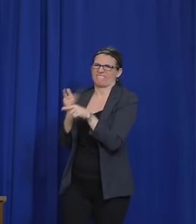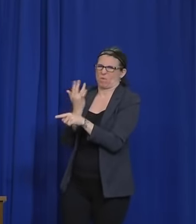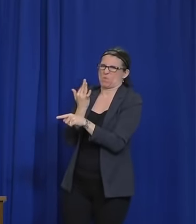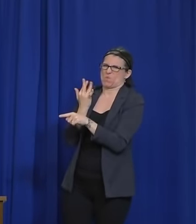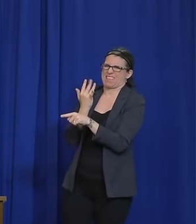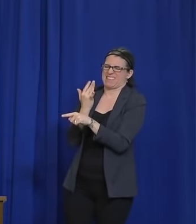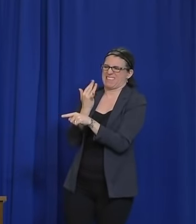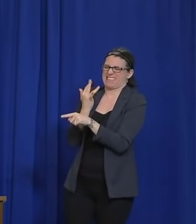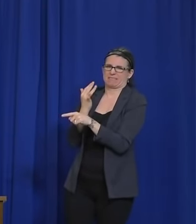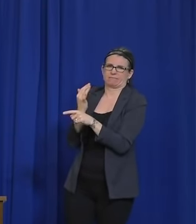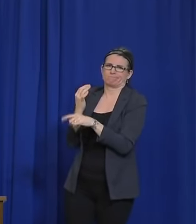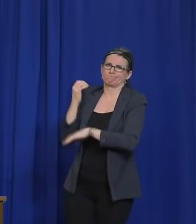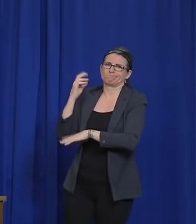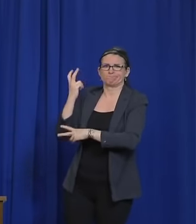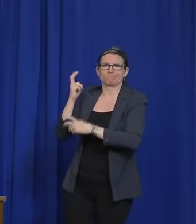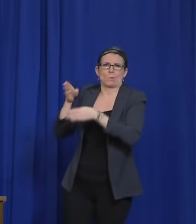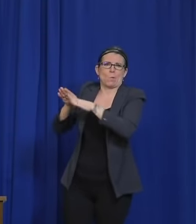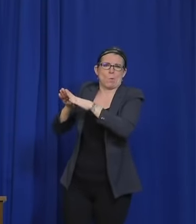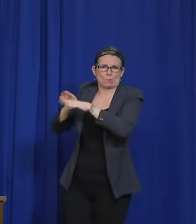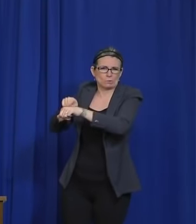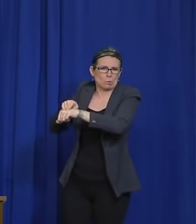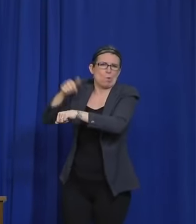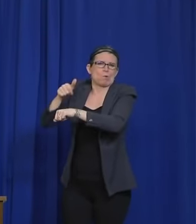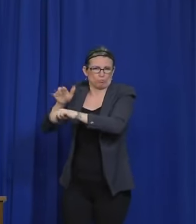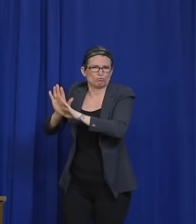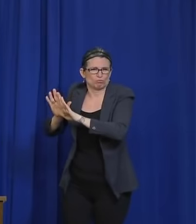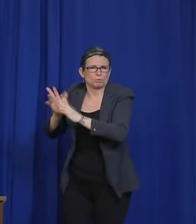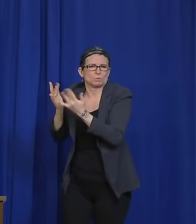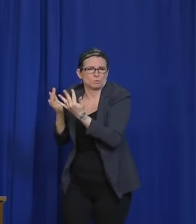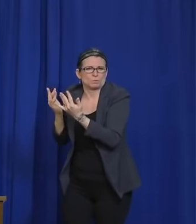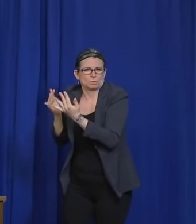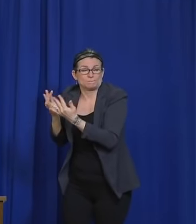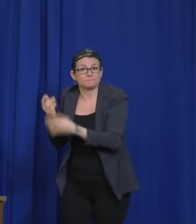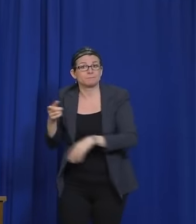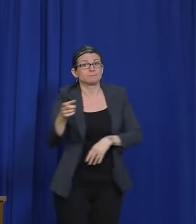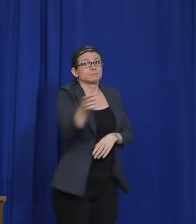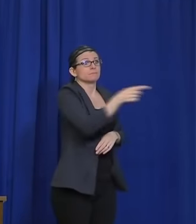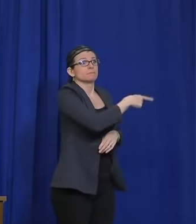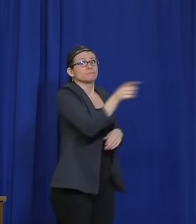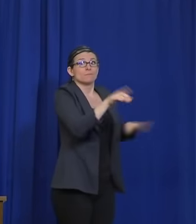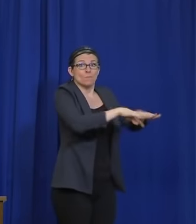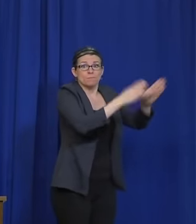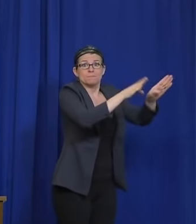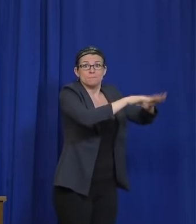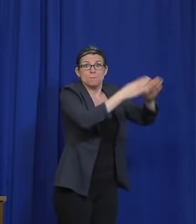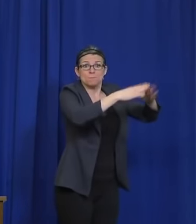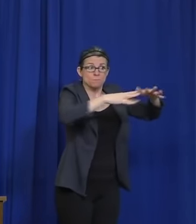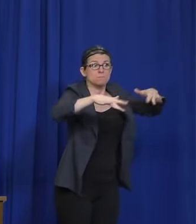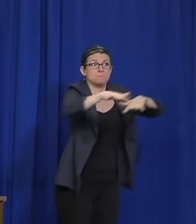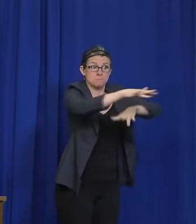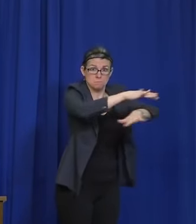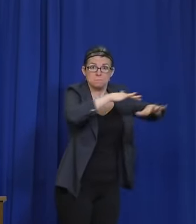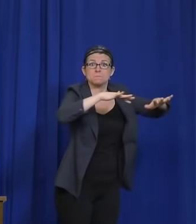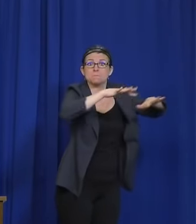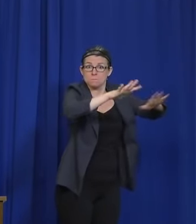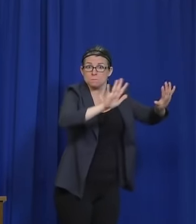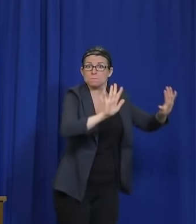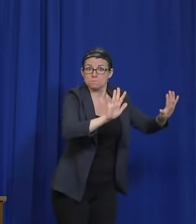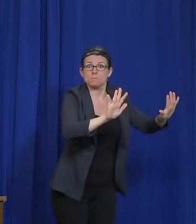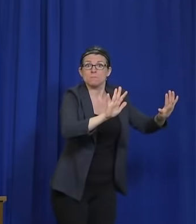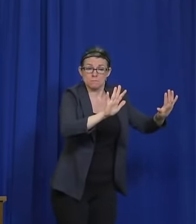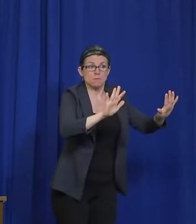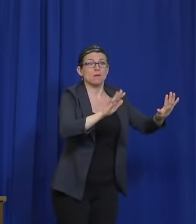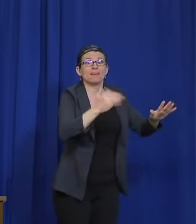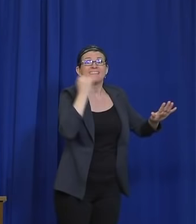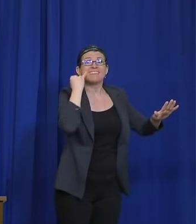causes a spike in COVID-19 cases, we'll be closing the door, the restrictions will have to be reinstated, and